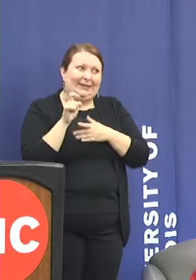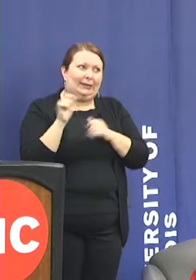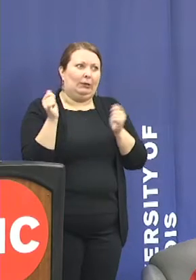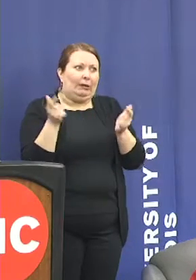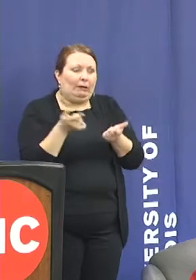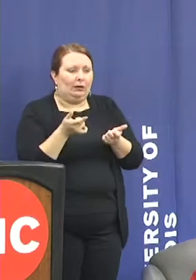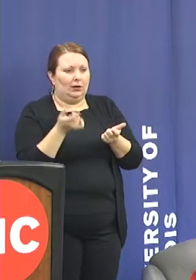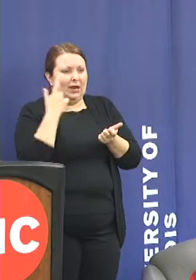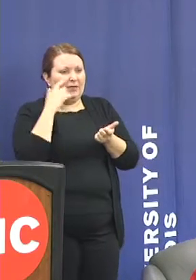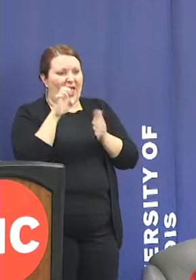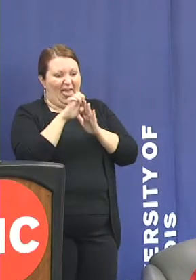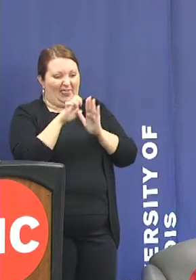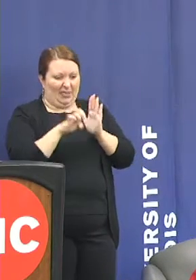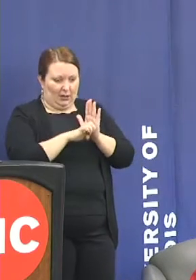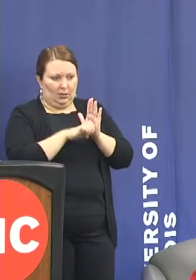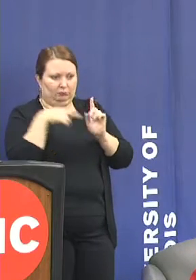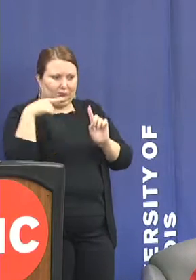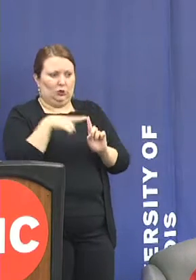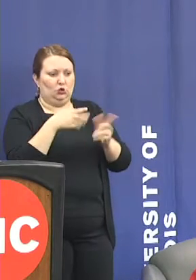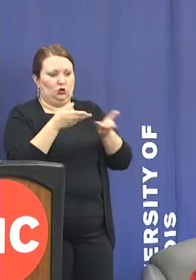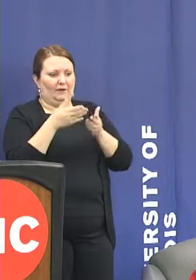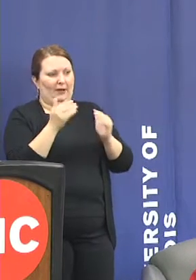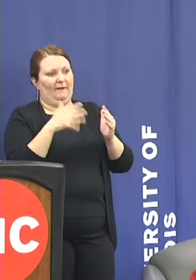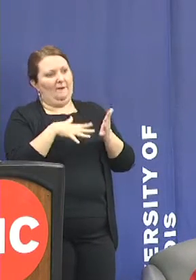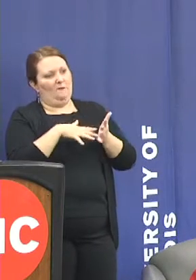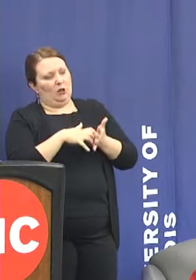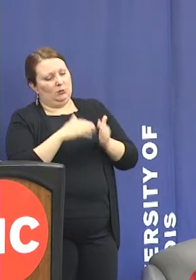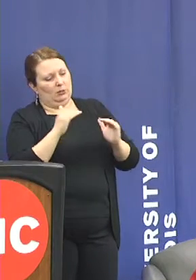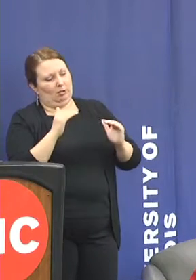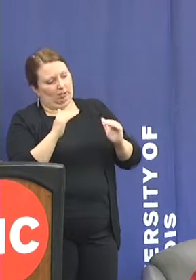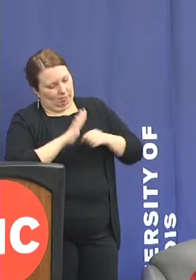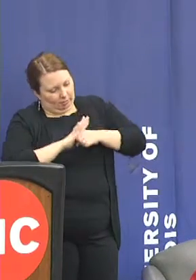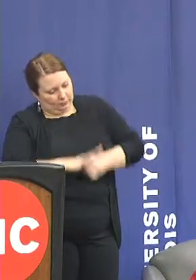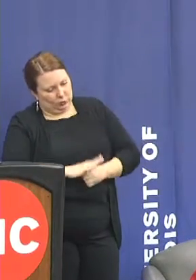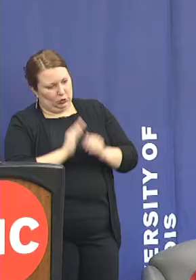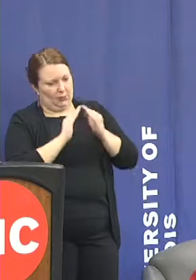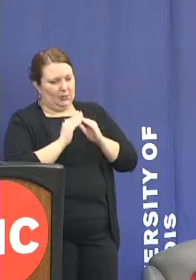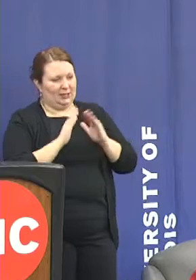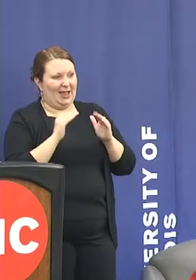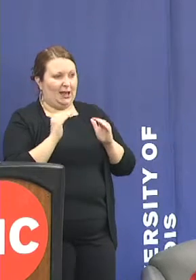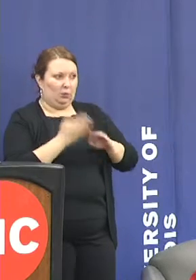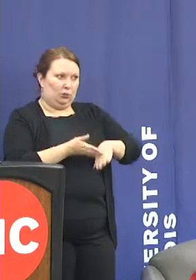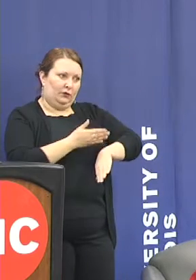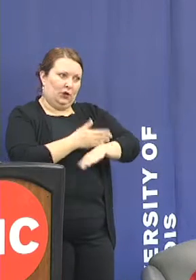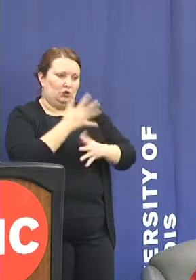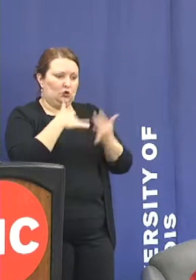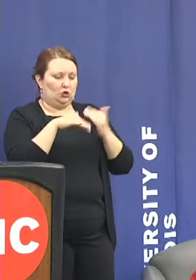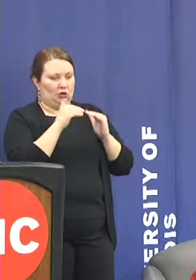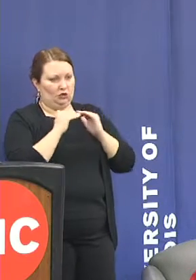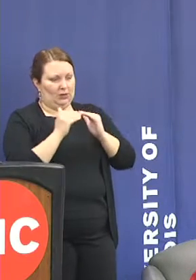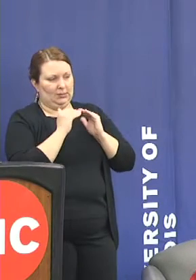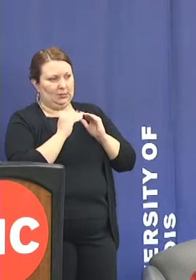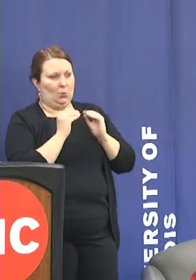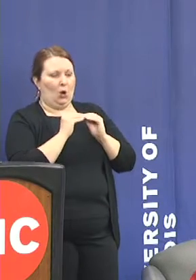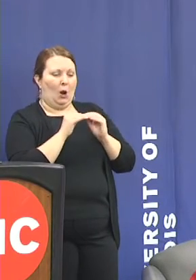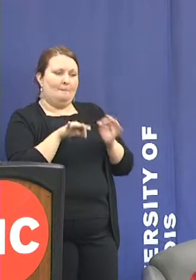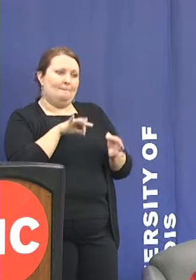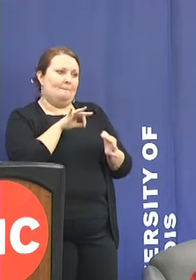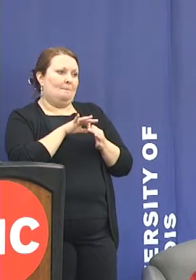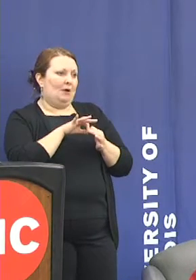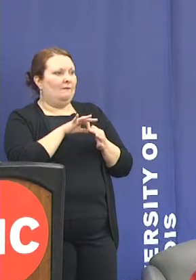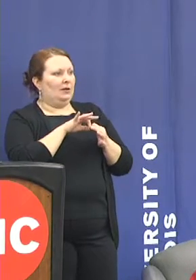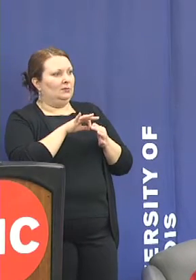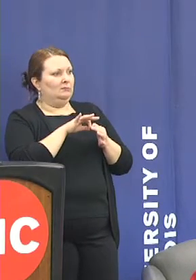ethical issue is serving vulnerable communities and advancing equity and social justice and a more perfect union for